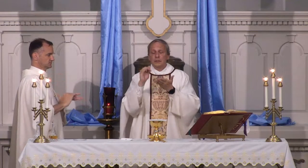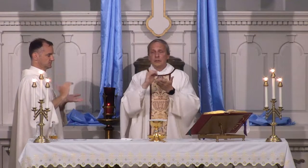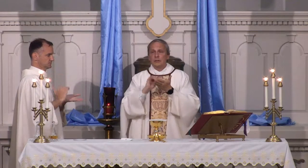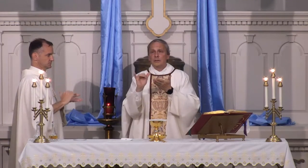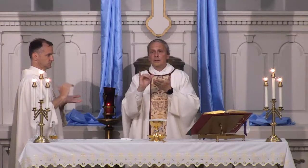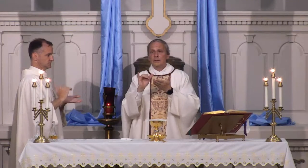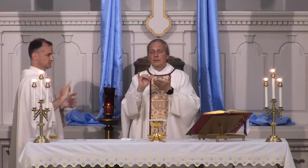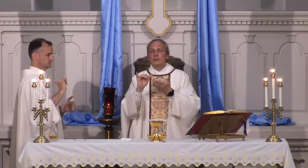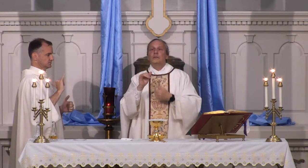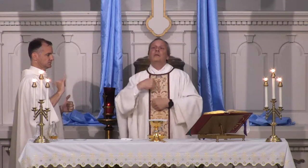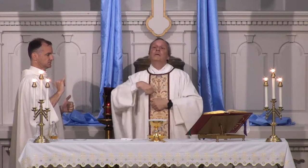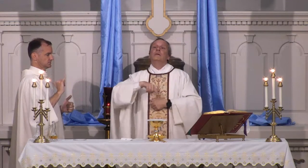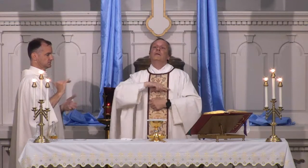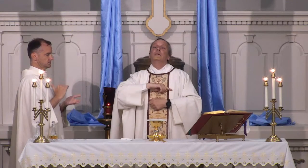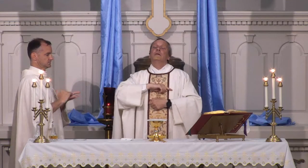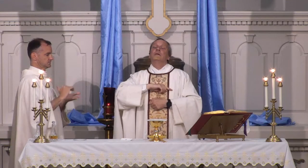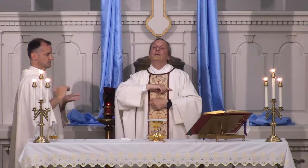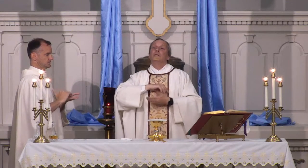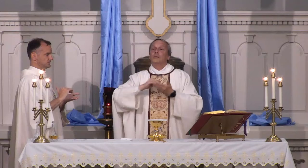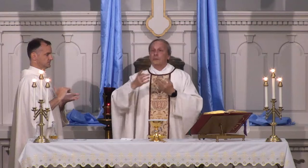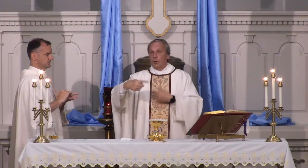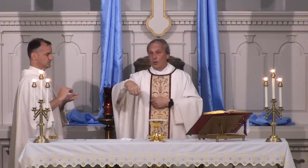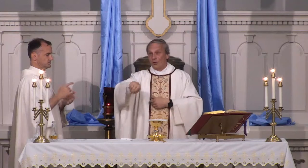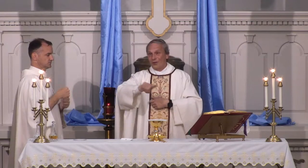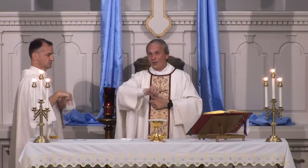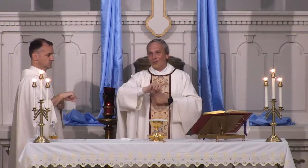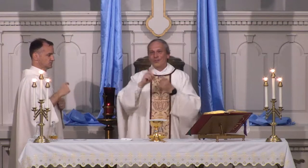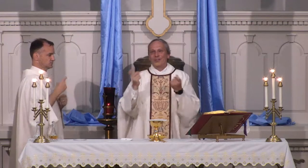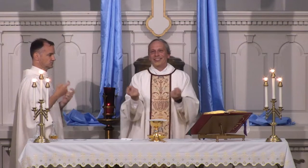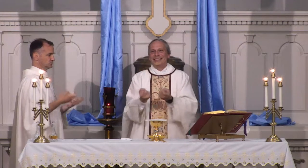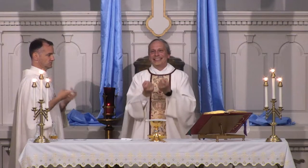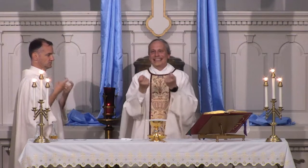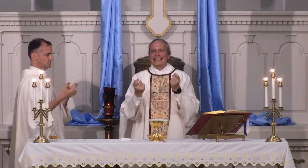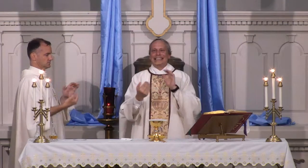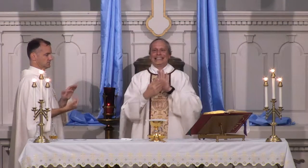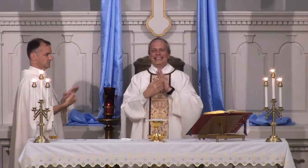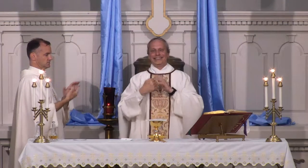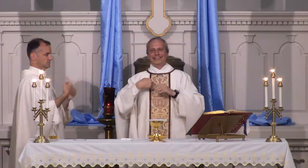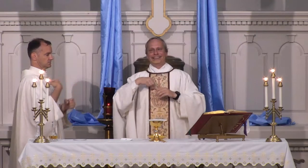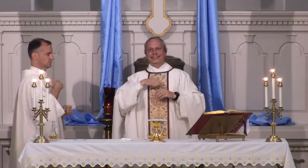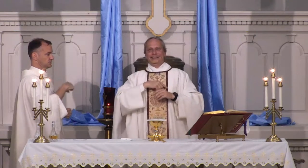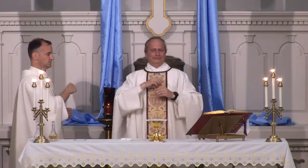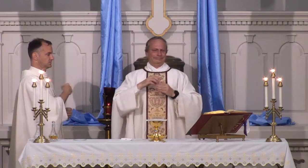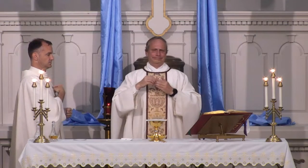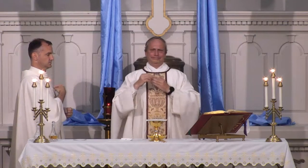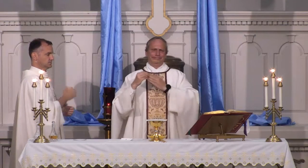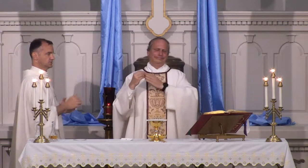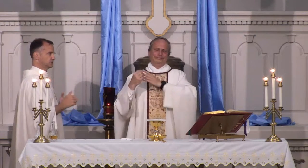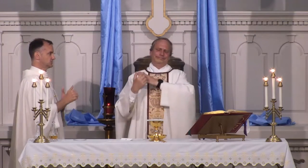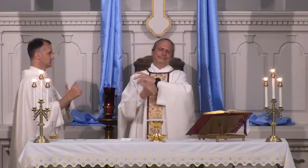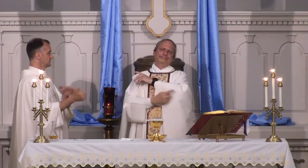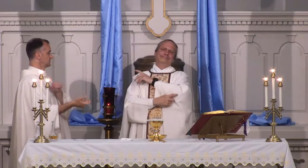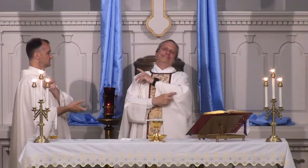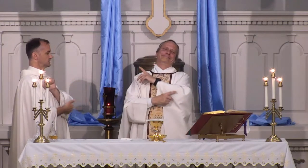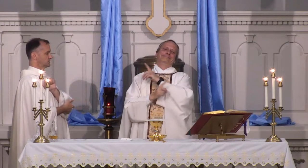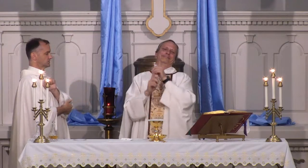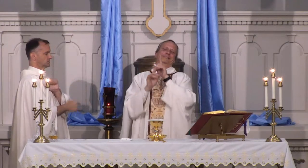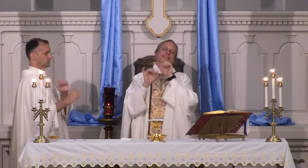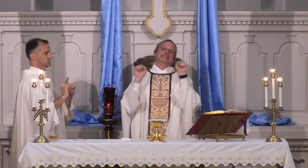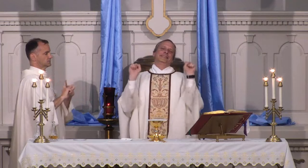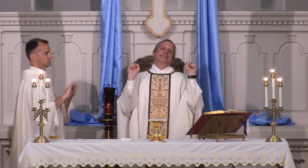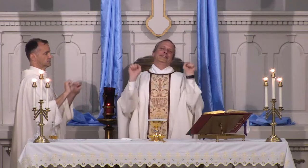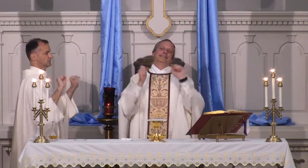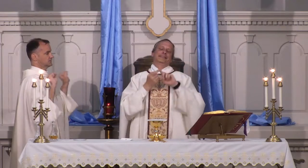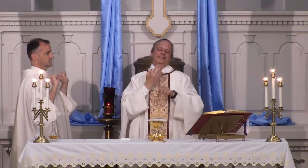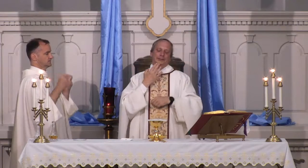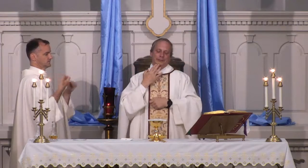trespasses, as we forgive those who trespass against us. And lead us not into temptation, but